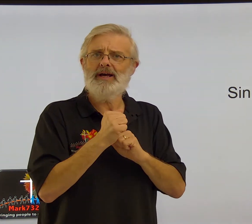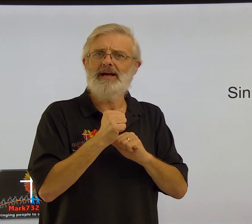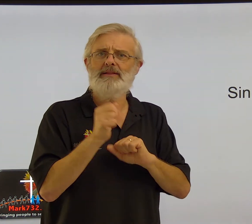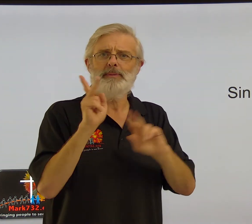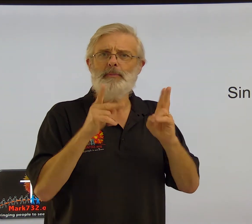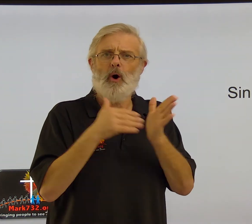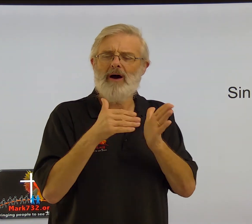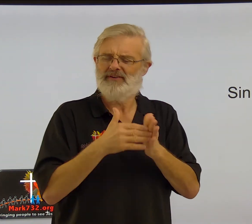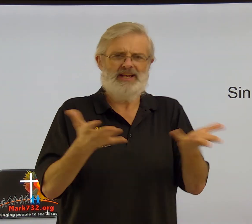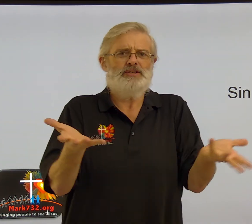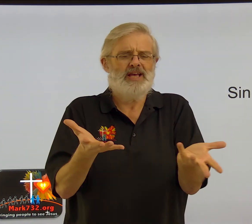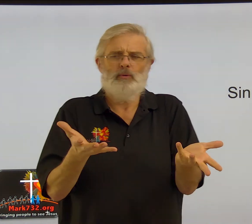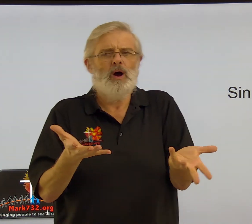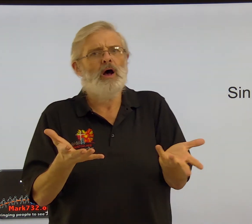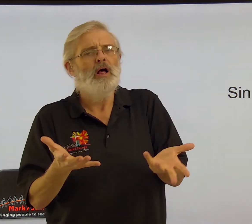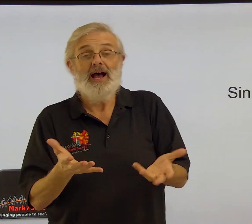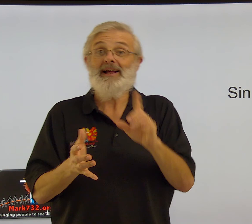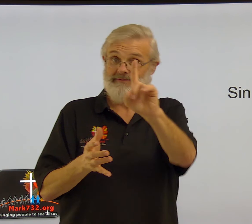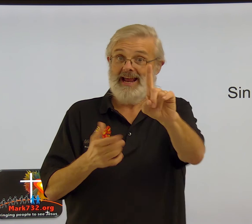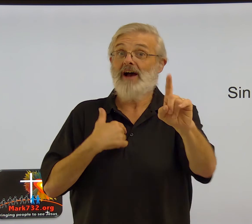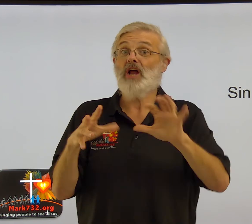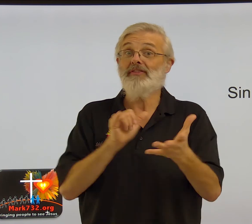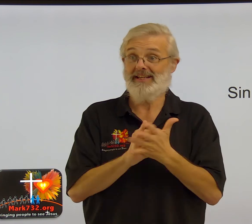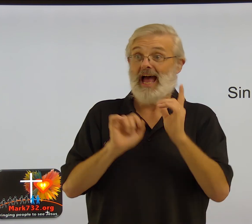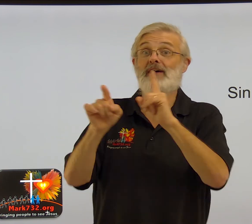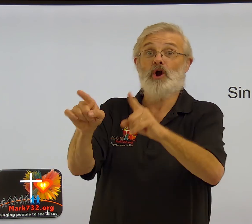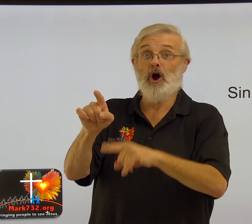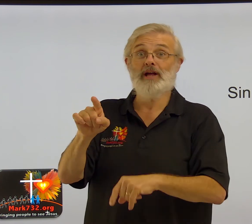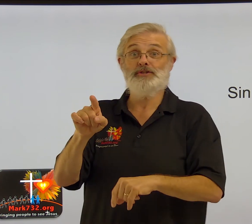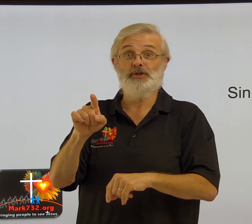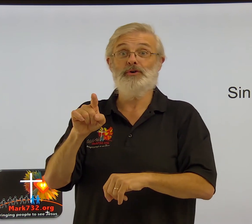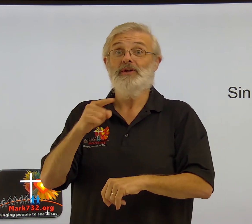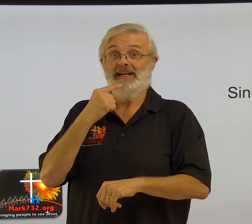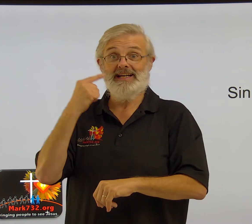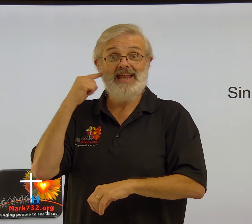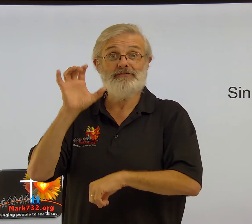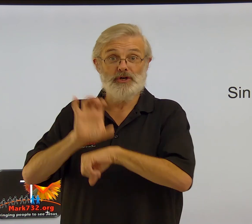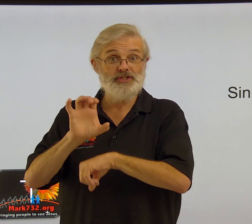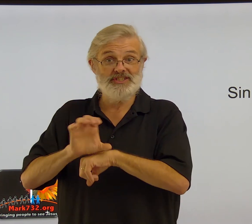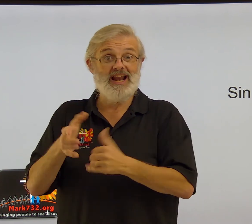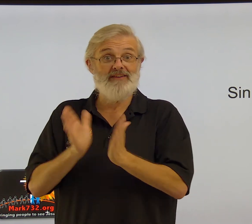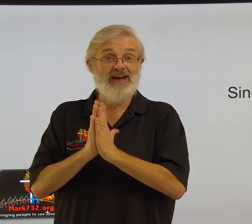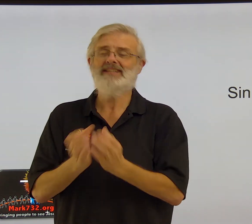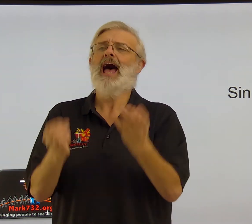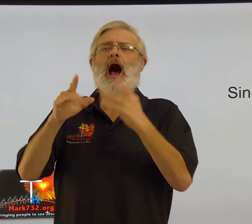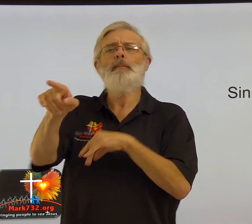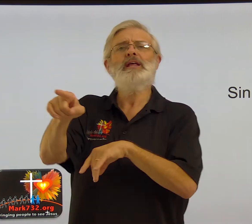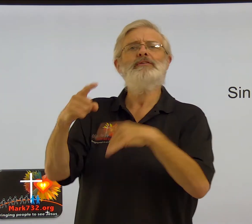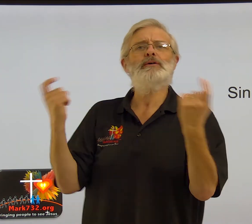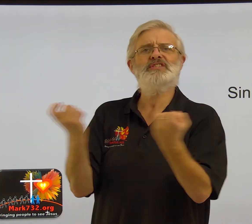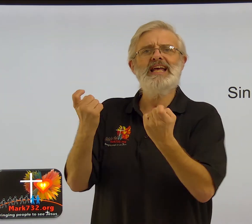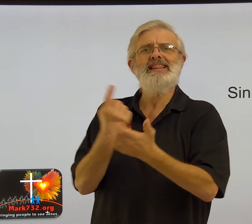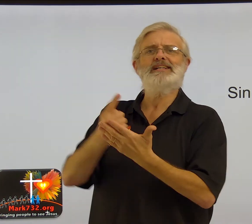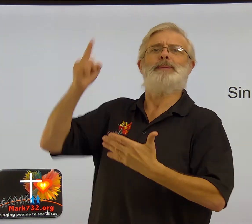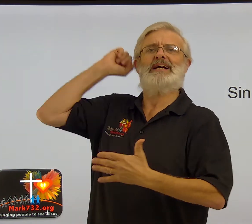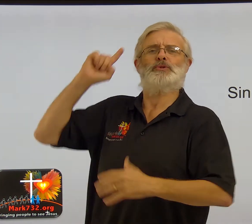people often and you say, well, and I've done this. I've gone to deaf churches and I've asked, how many of you have sinned this past week?